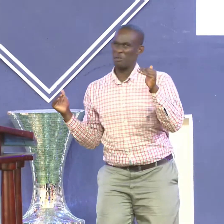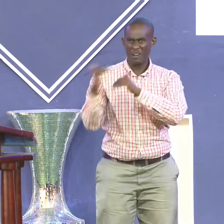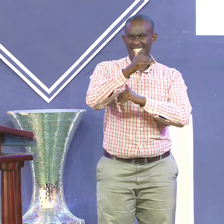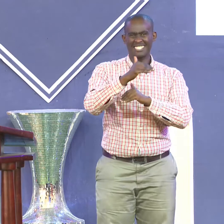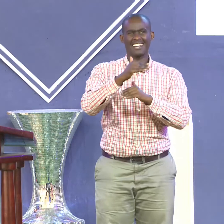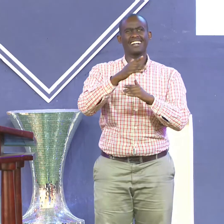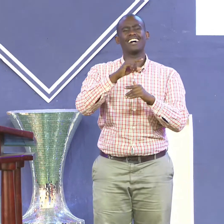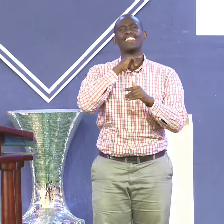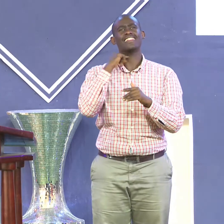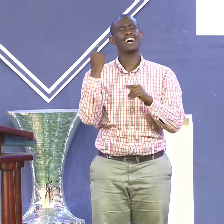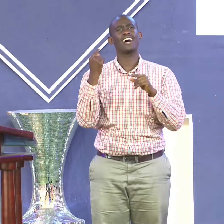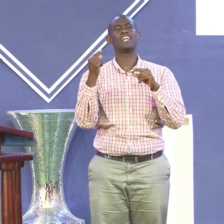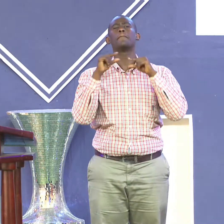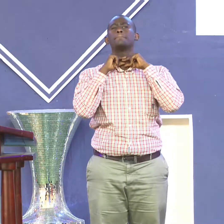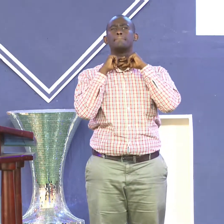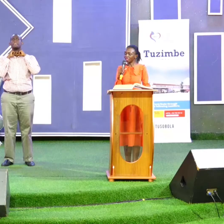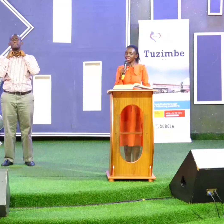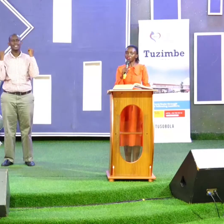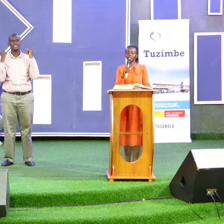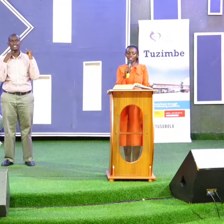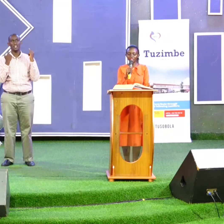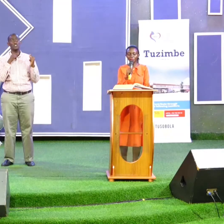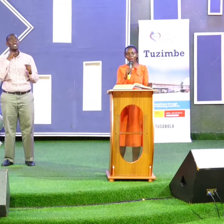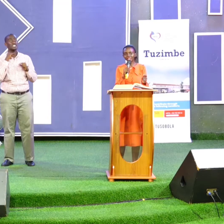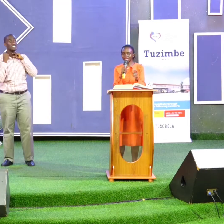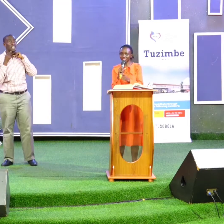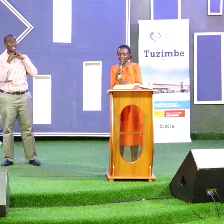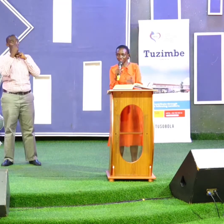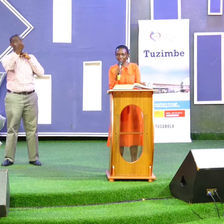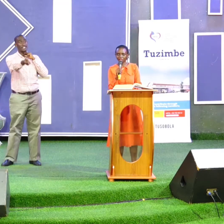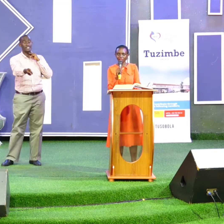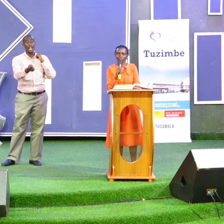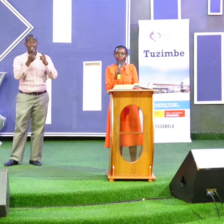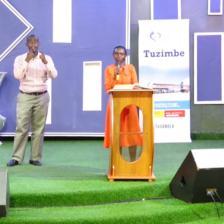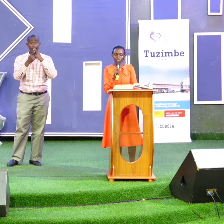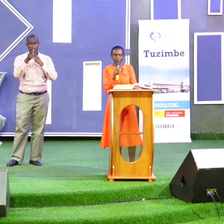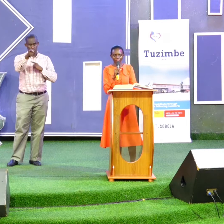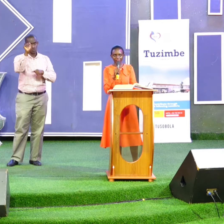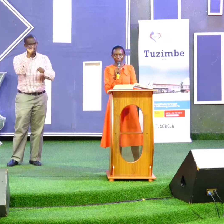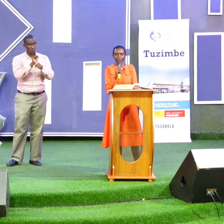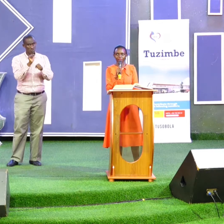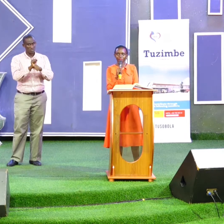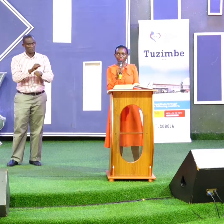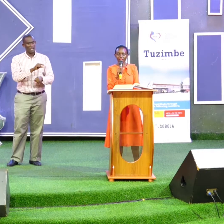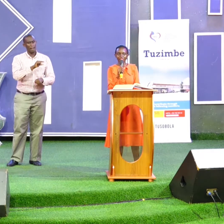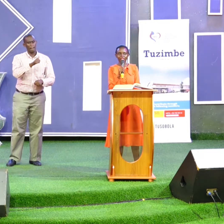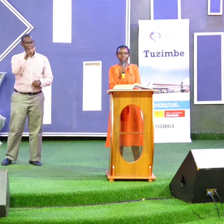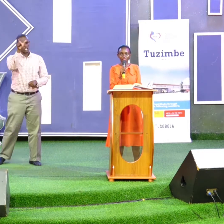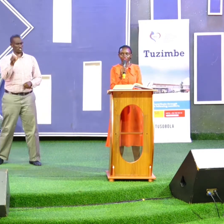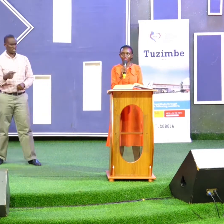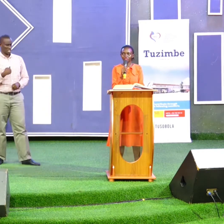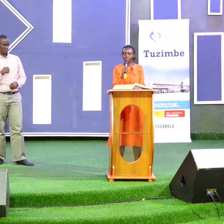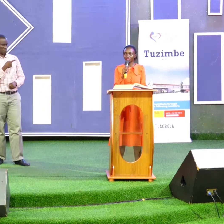of the pastor. And then you can tell him, pastors said, do this. And he